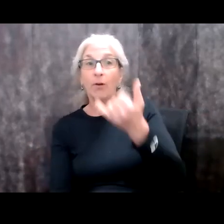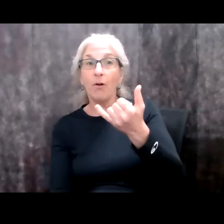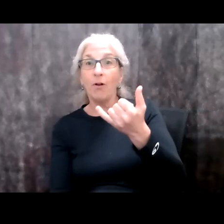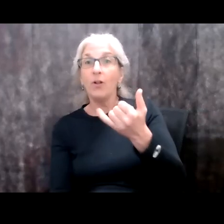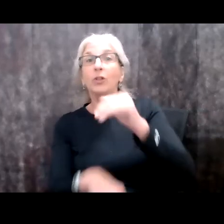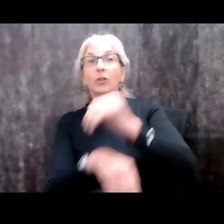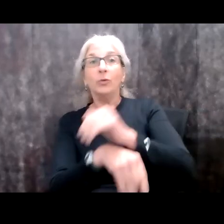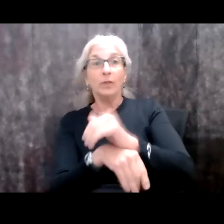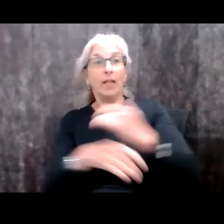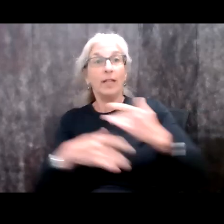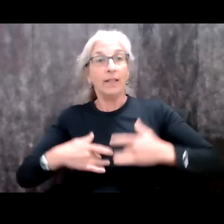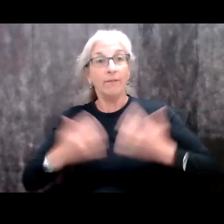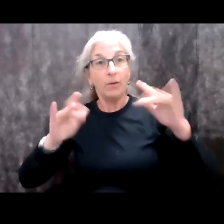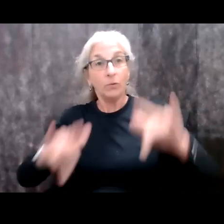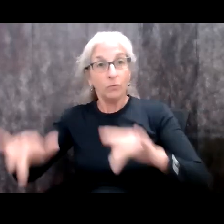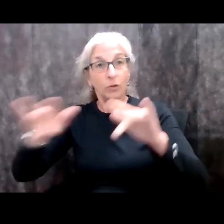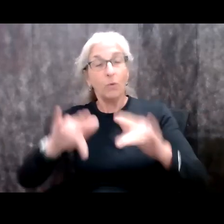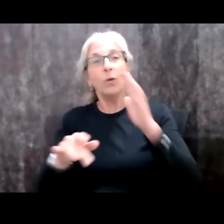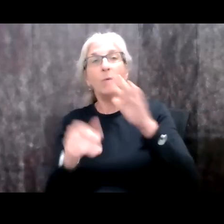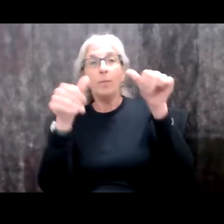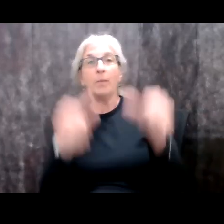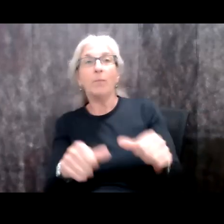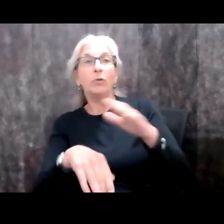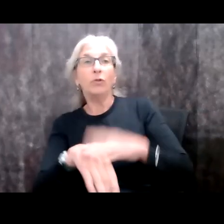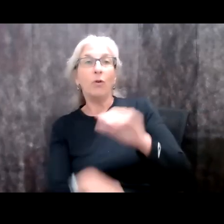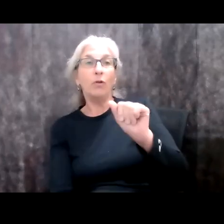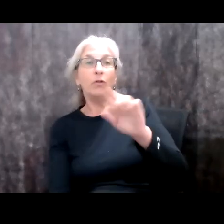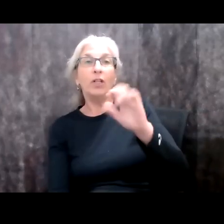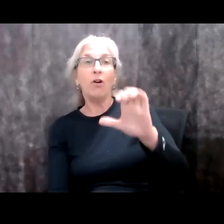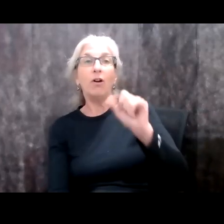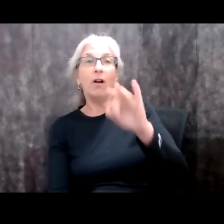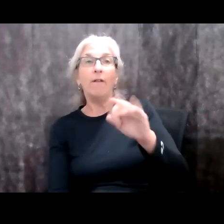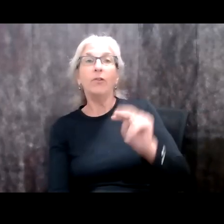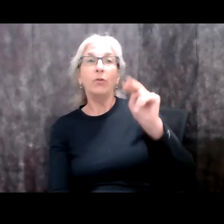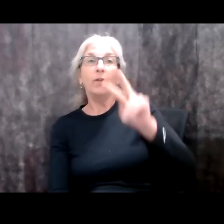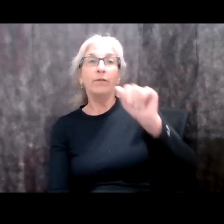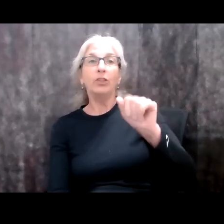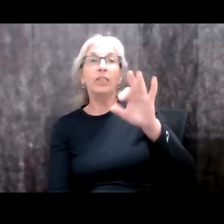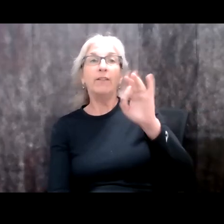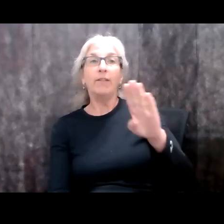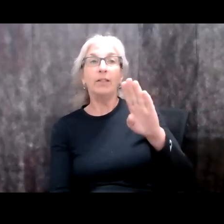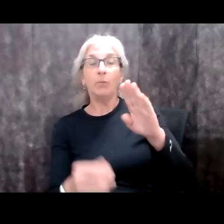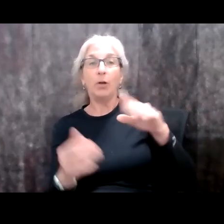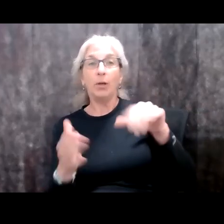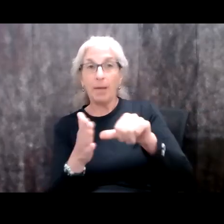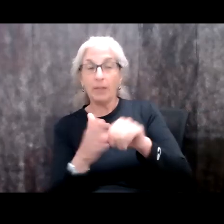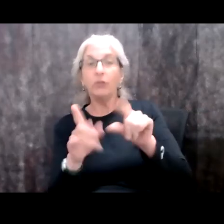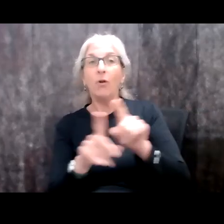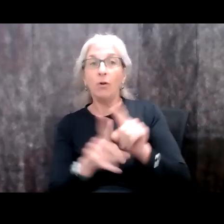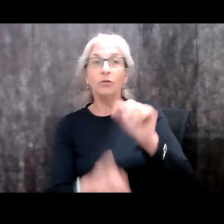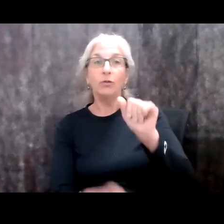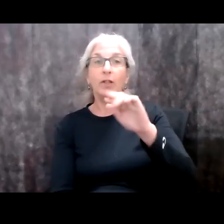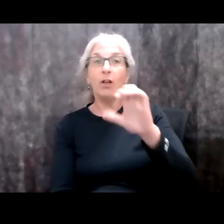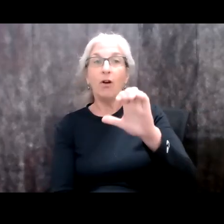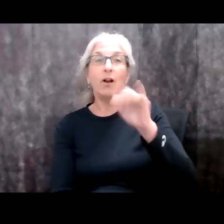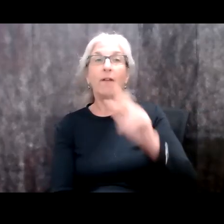was recorded and will be posted at the ARC of Northern Virginia's Facebook page and on the ARC of Northern Virginia's YouTube channel, and I'm sure